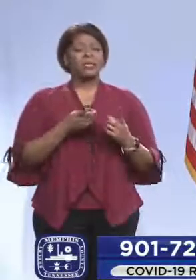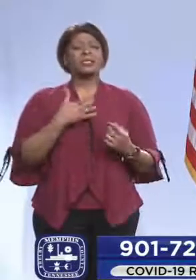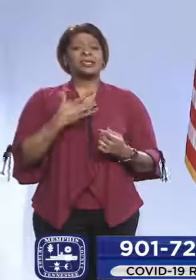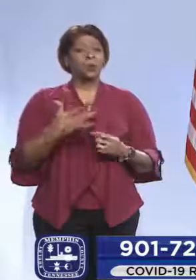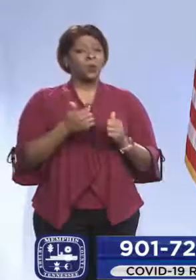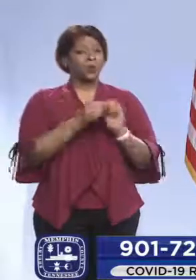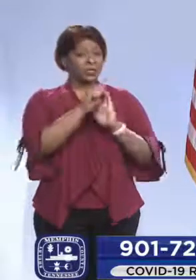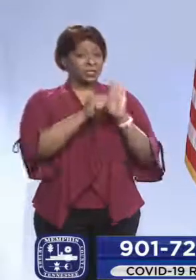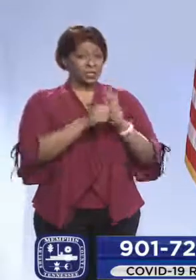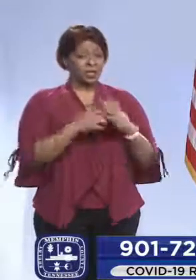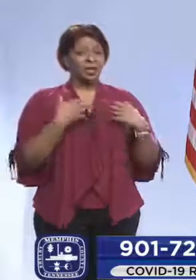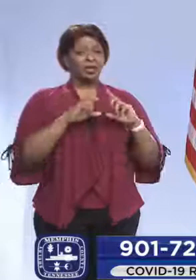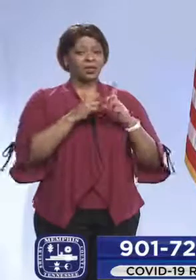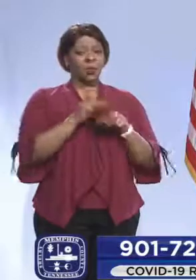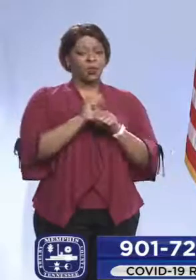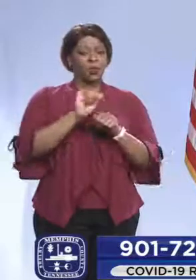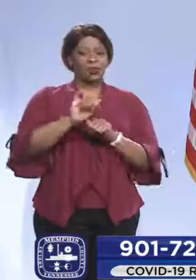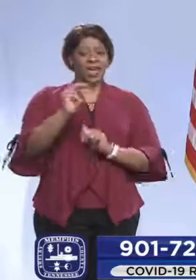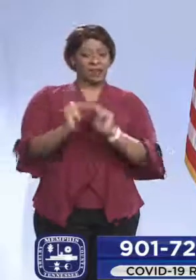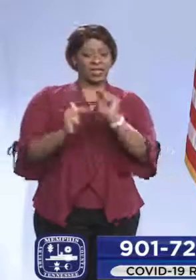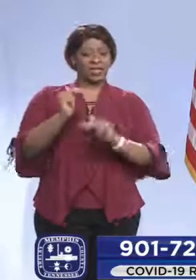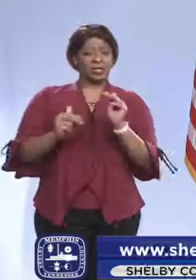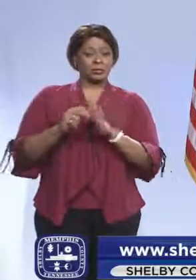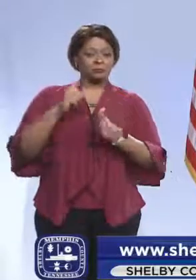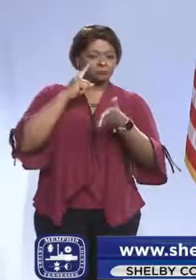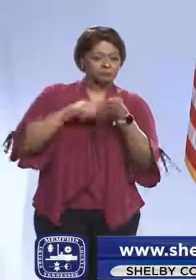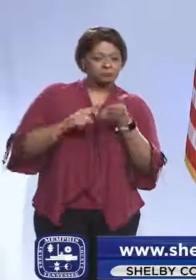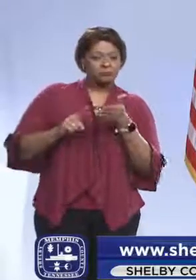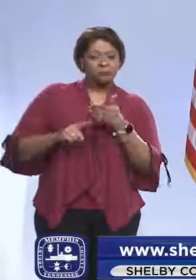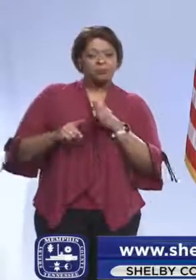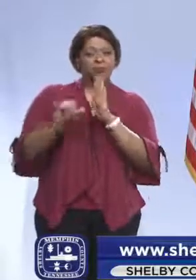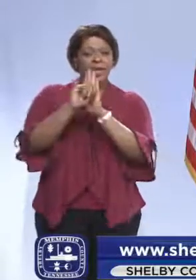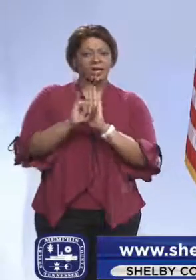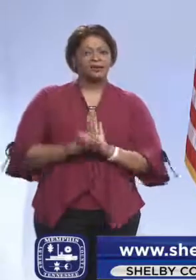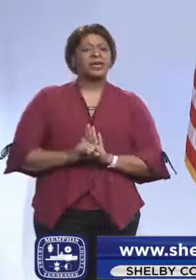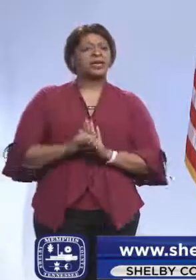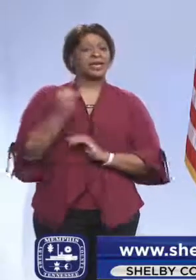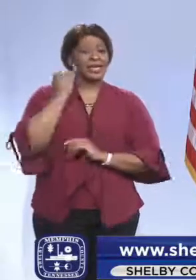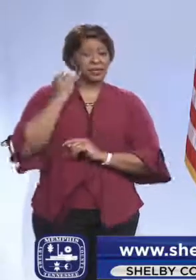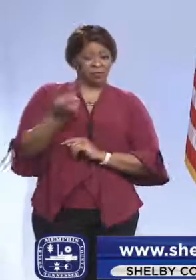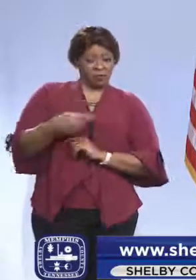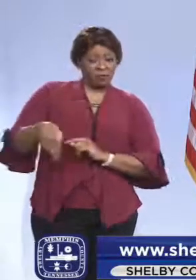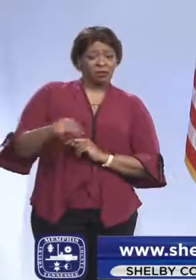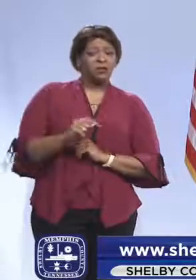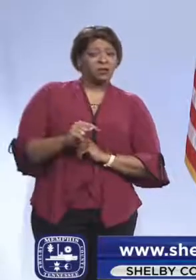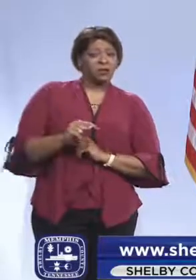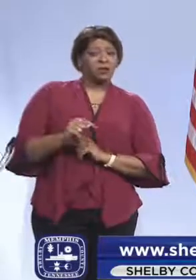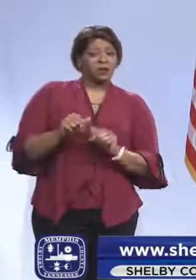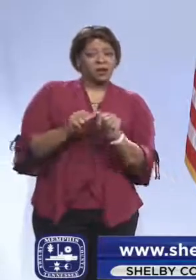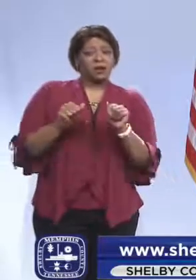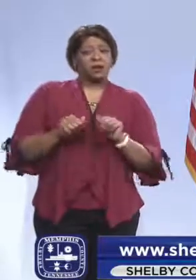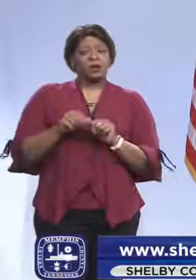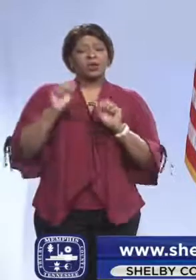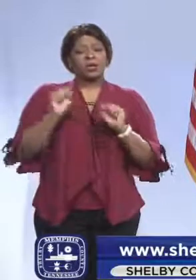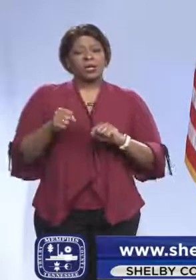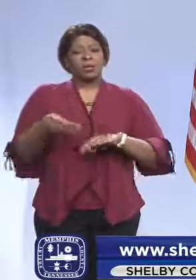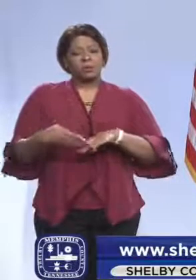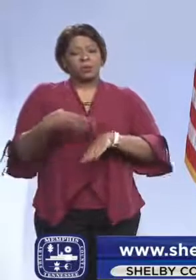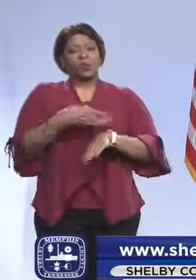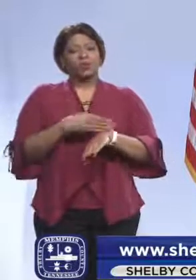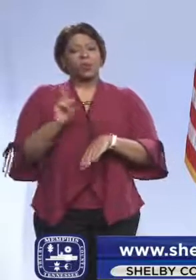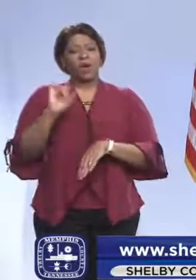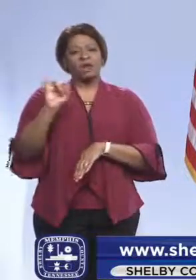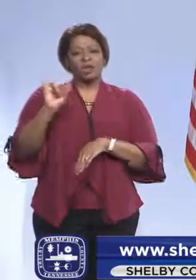state health department, works with that facility to identify, particularly if there are areas where they can improve